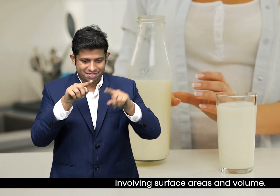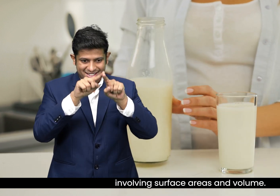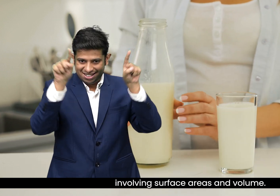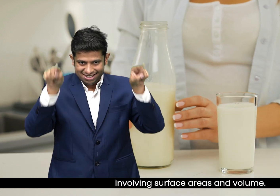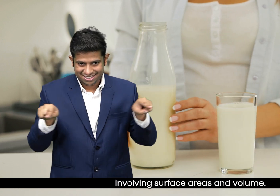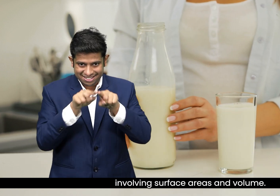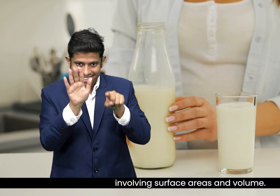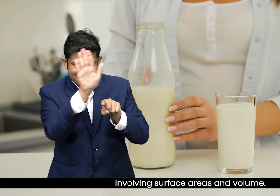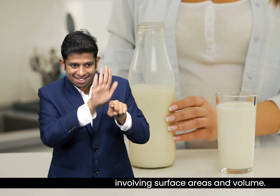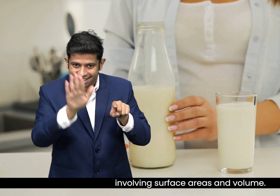volumes.